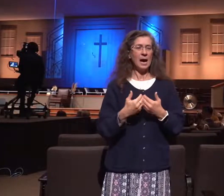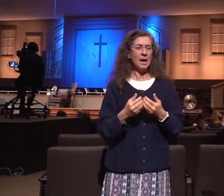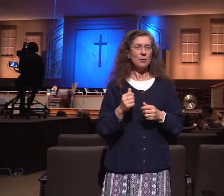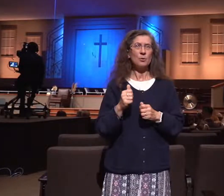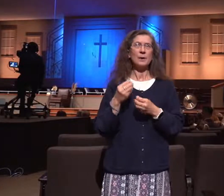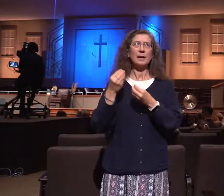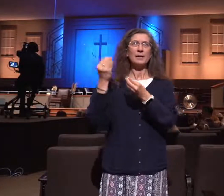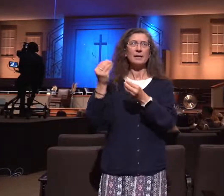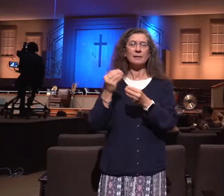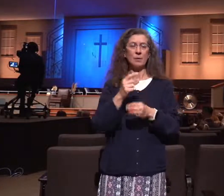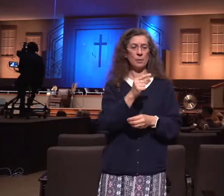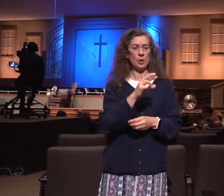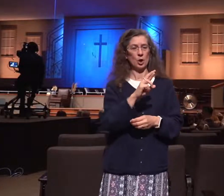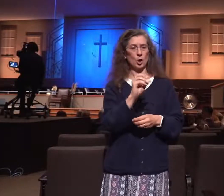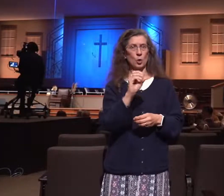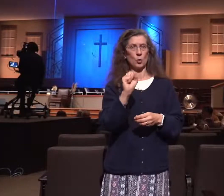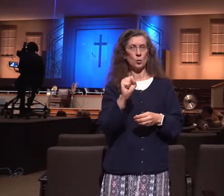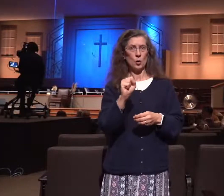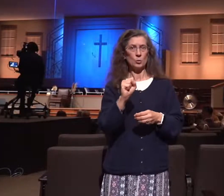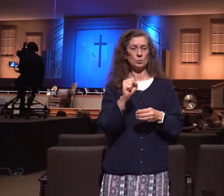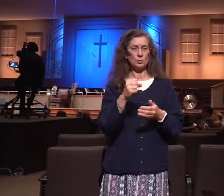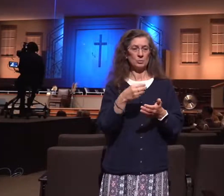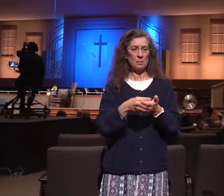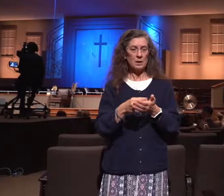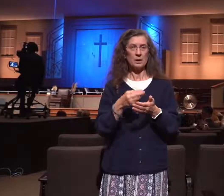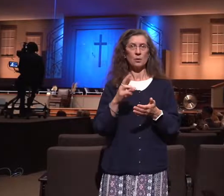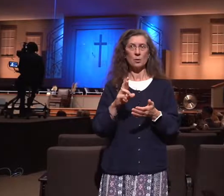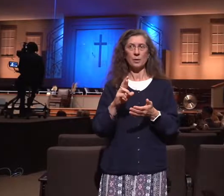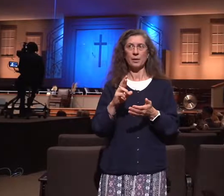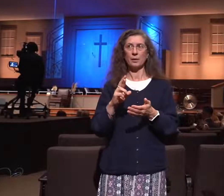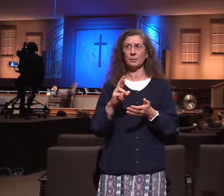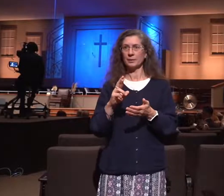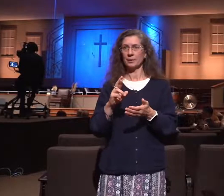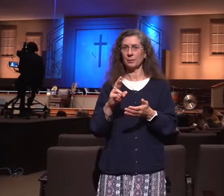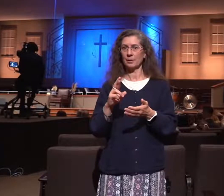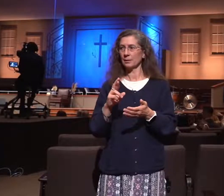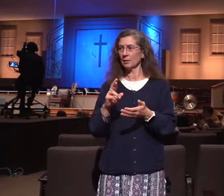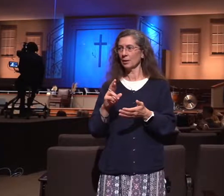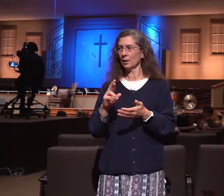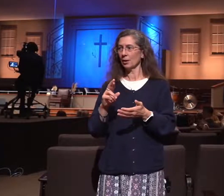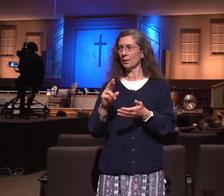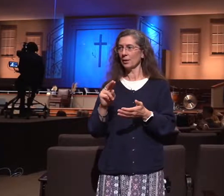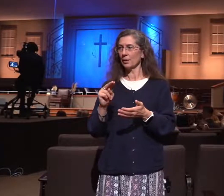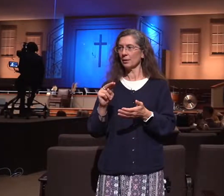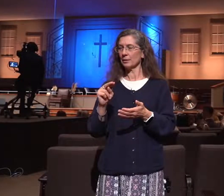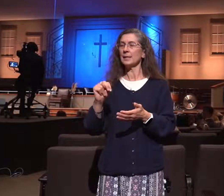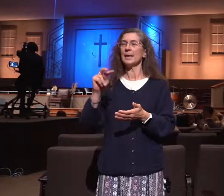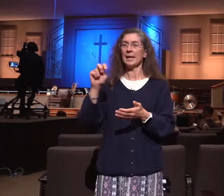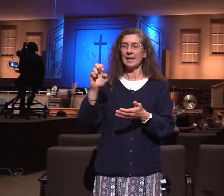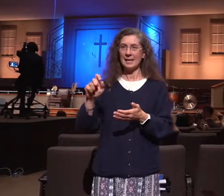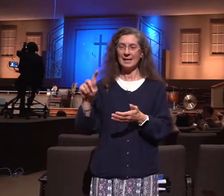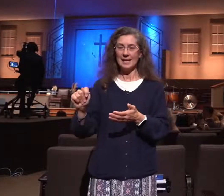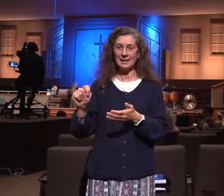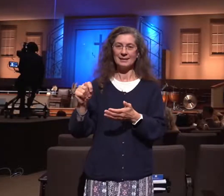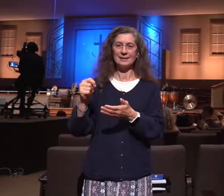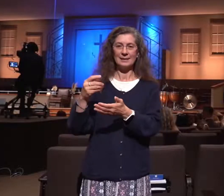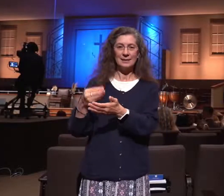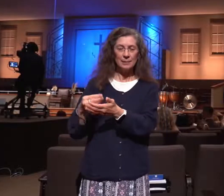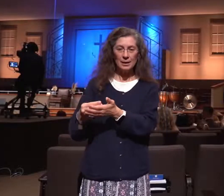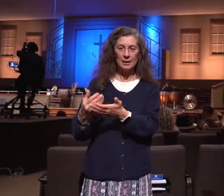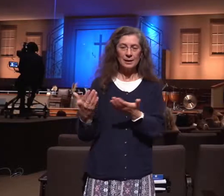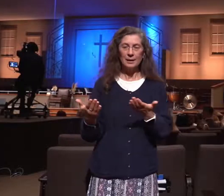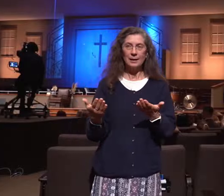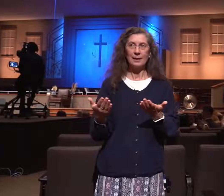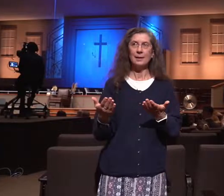net income? That's a good question, isn't it? You've probably thought about that. Here's a simple answer. God